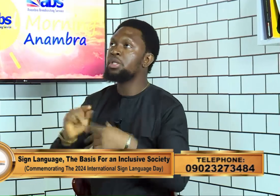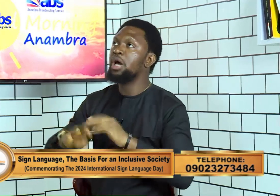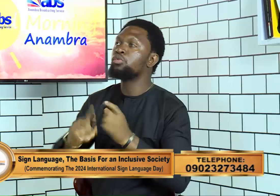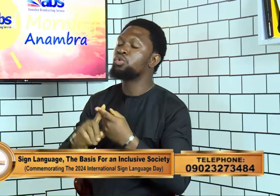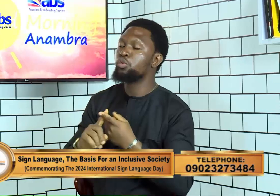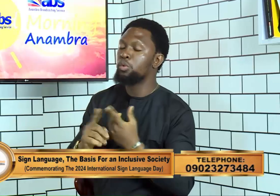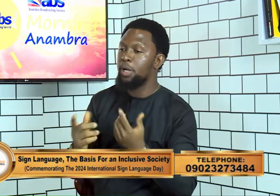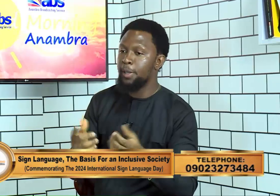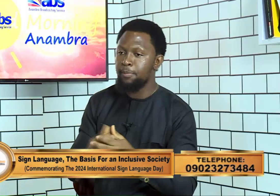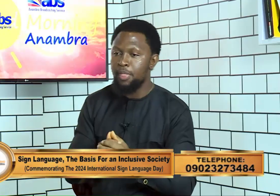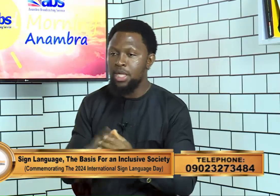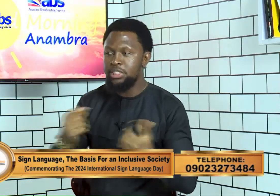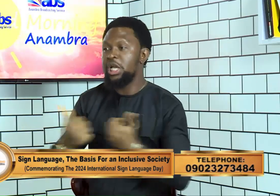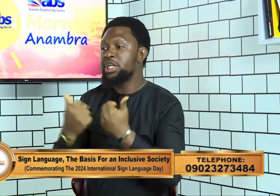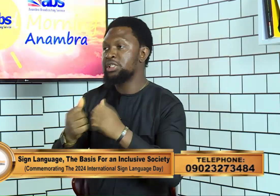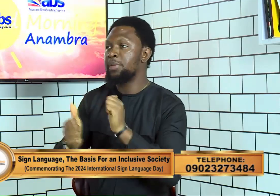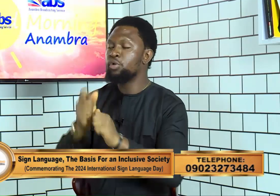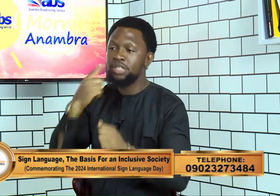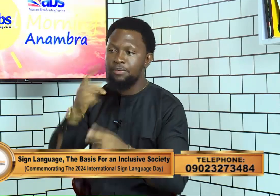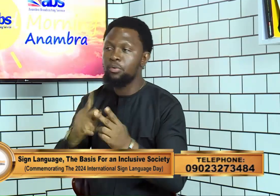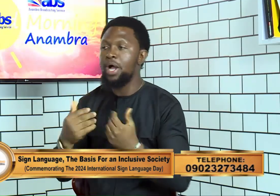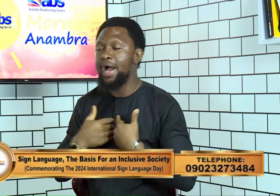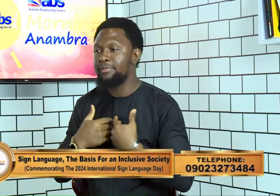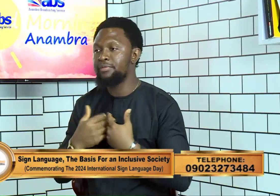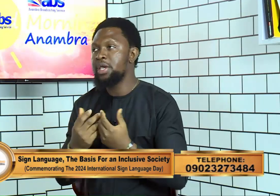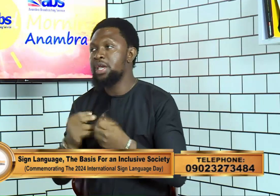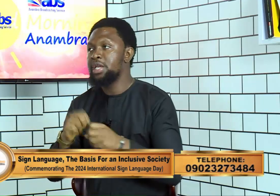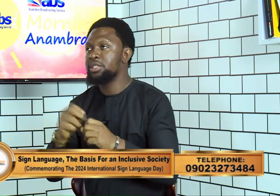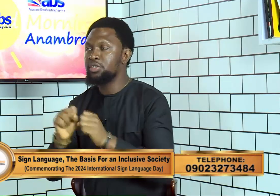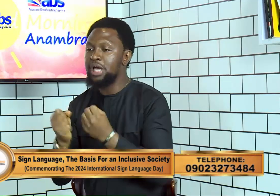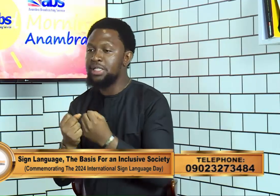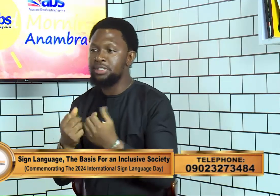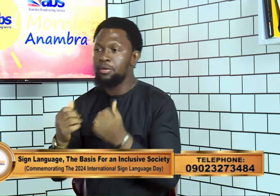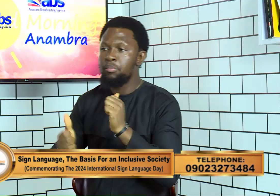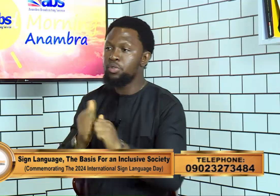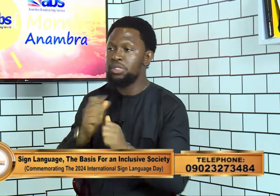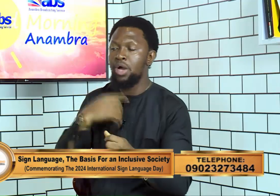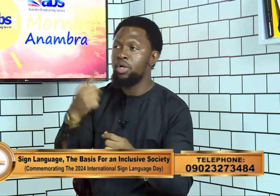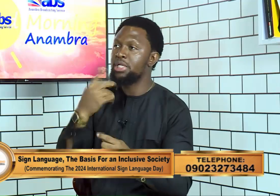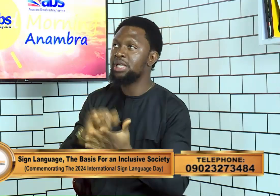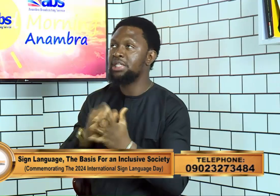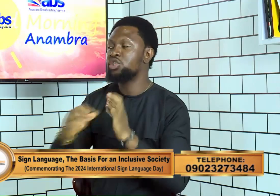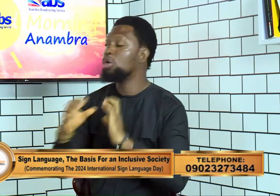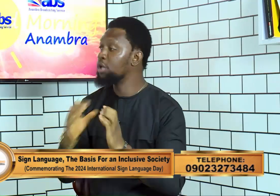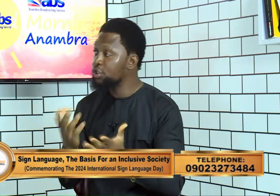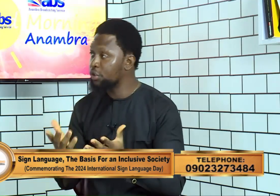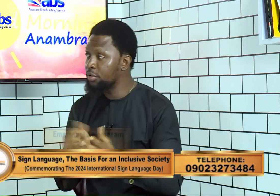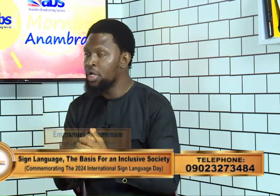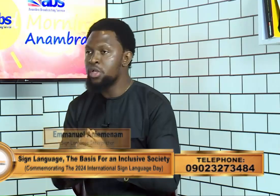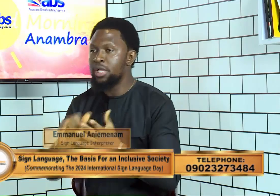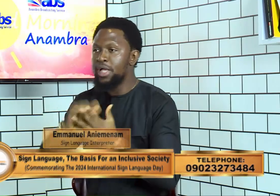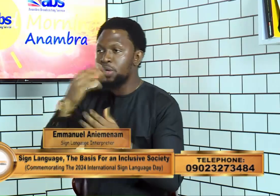coming down to the challenges that most of the people have in the society, mostly I would rather say that it is